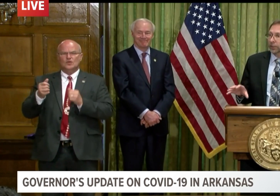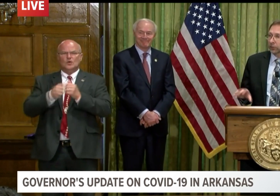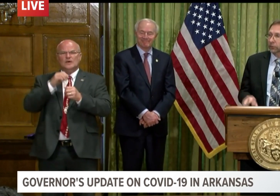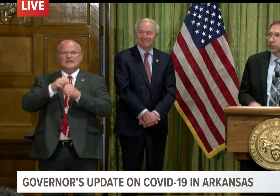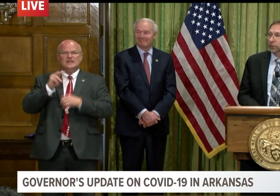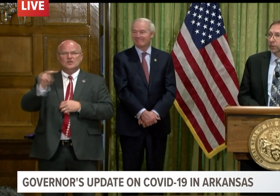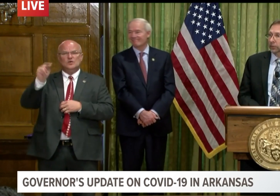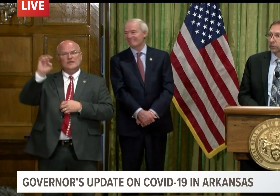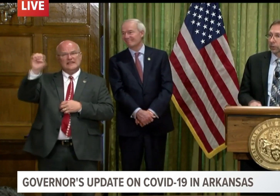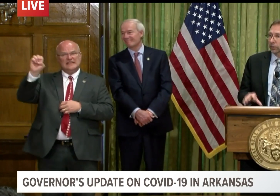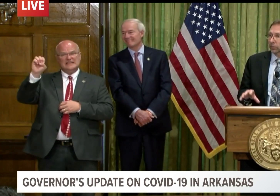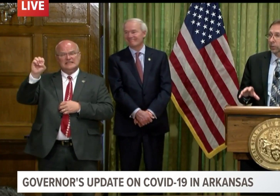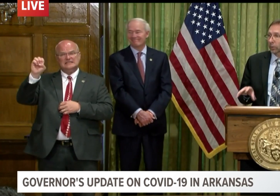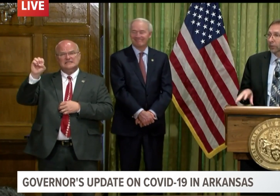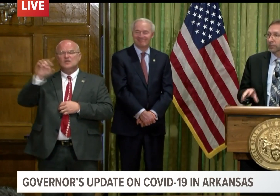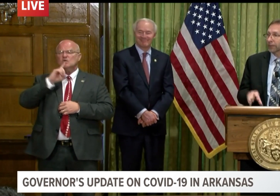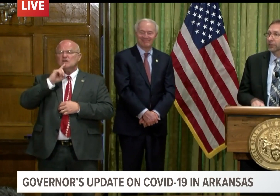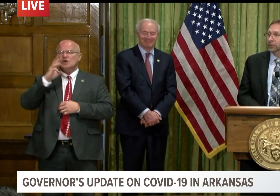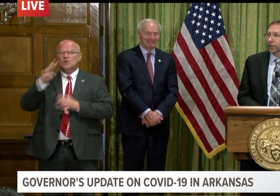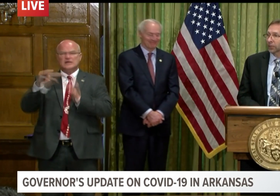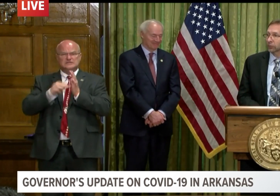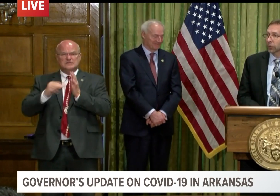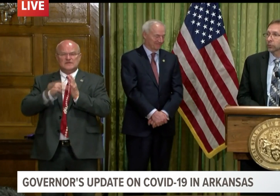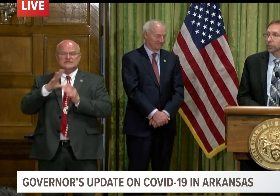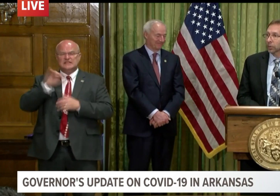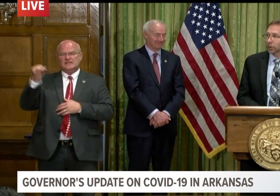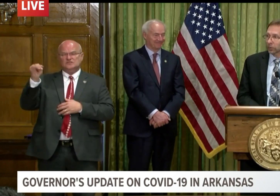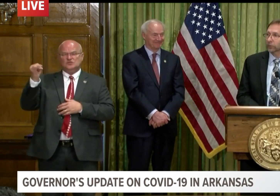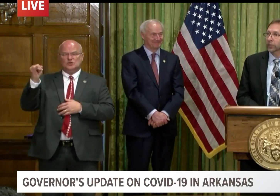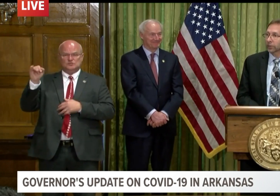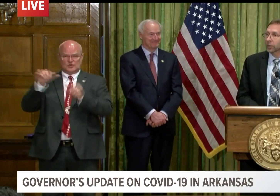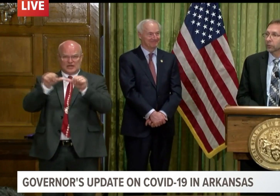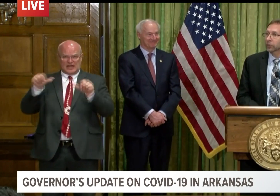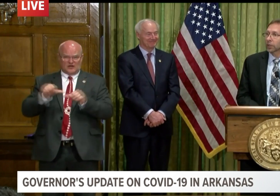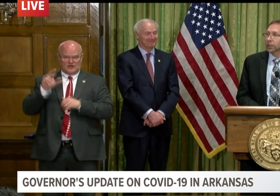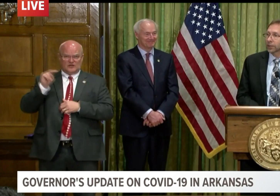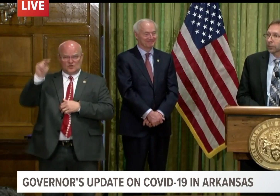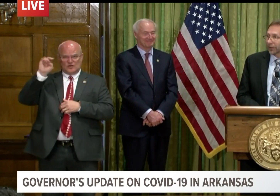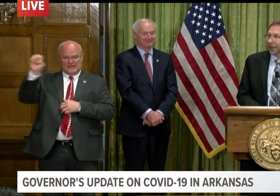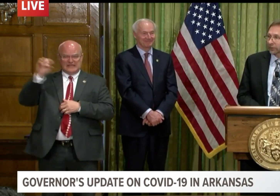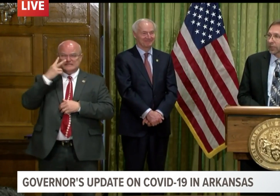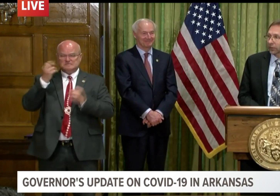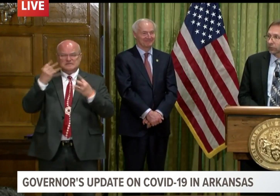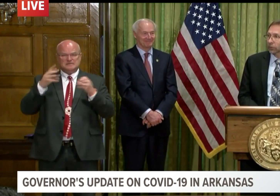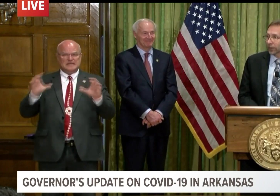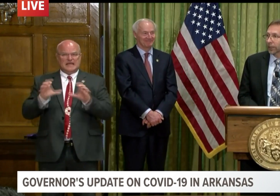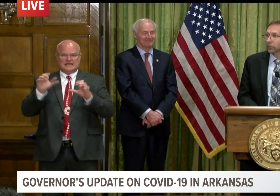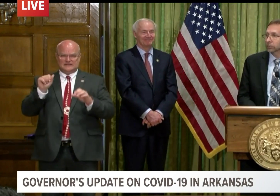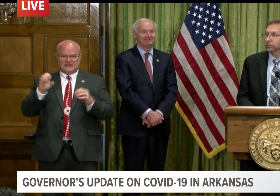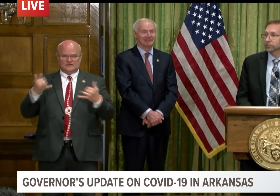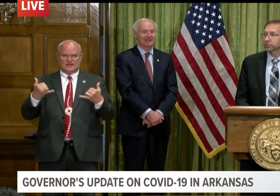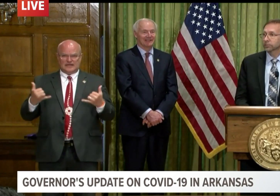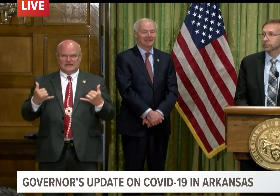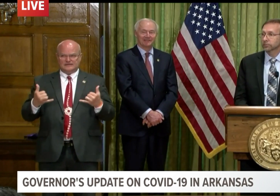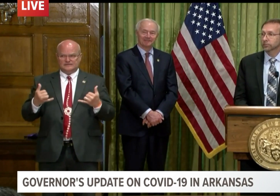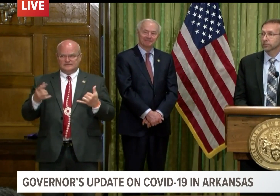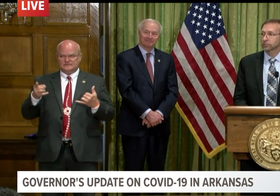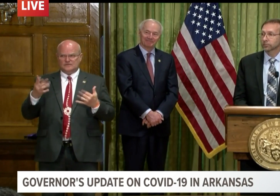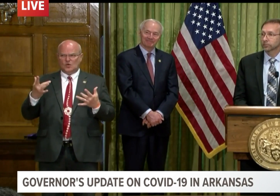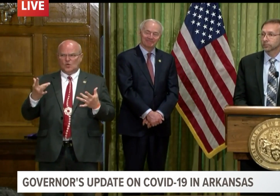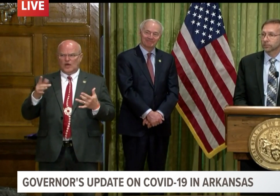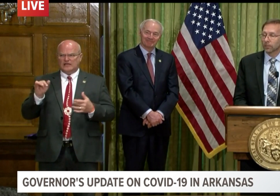Within Northeast, it's really West Memphis and Jonesboro where we're seeing the most number of active cases right now.